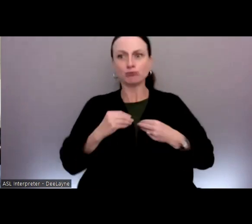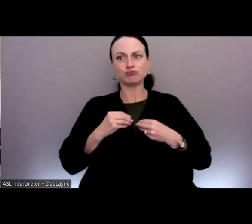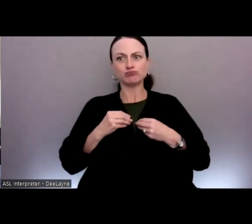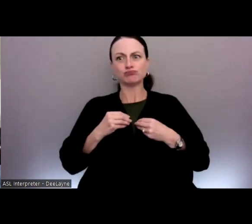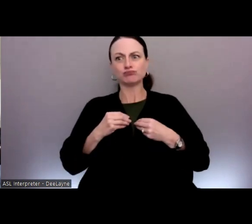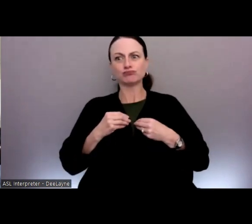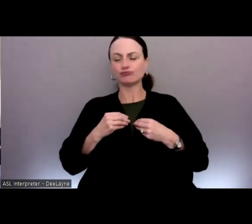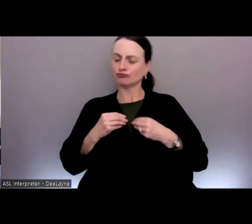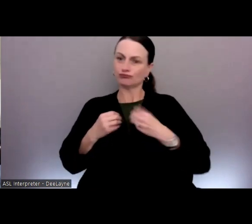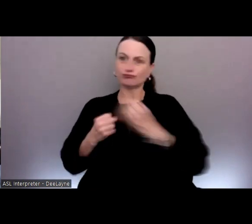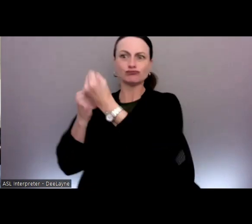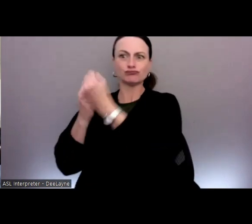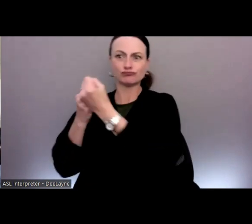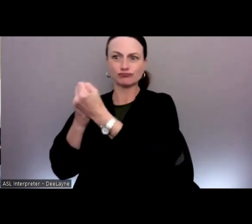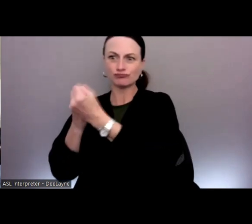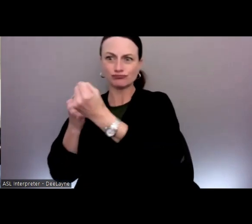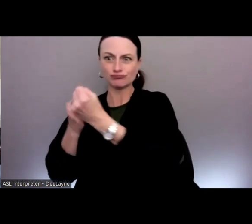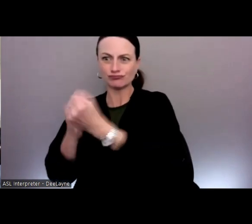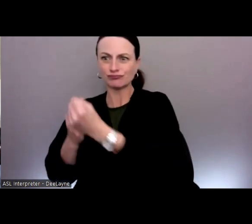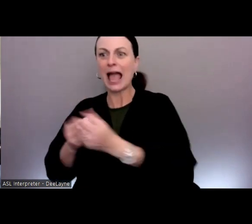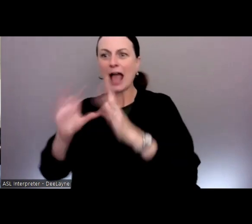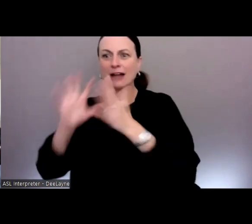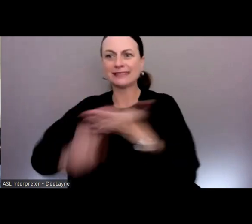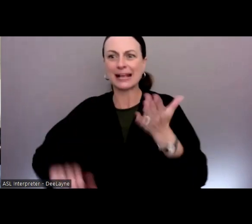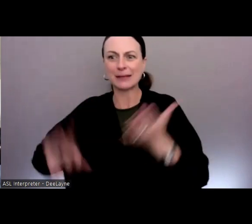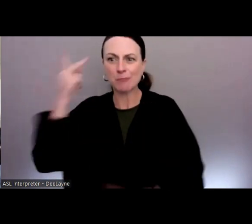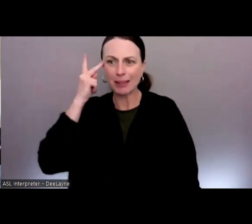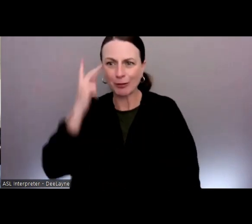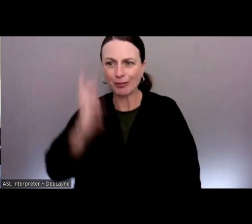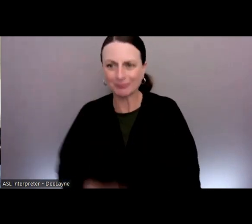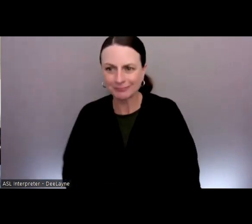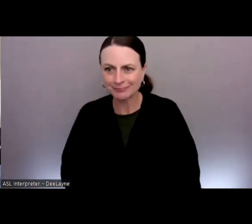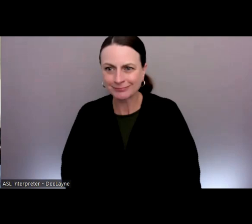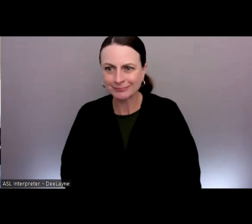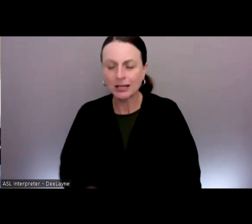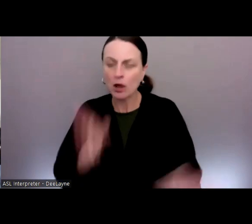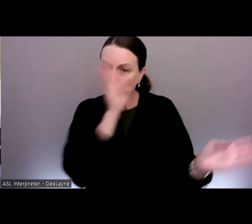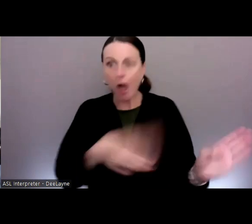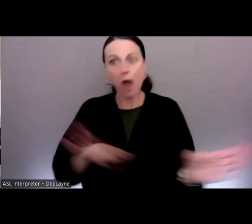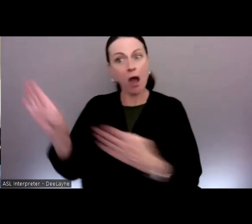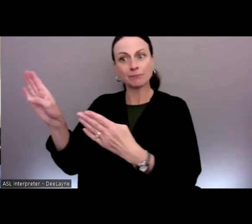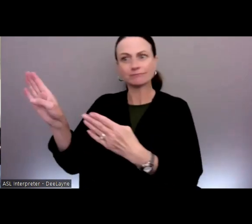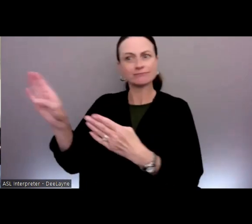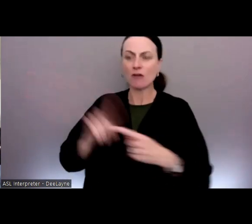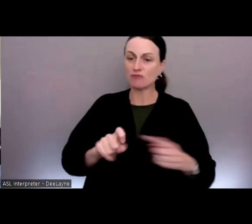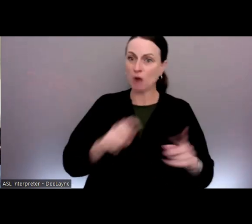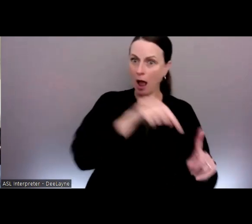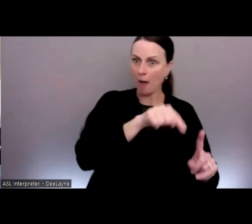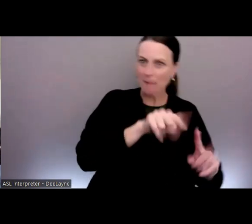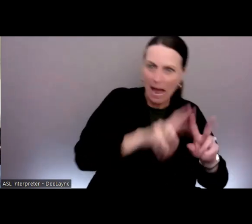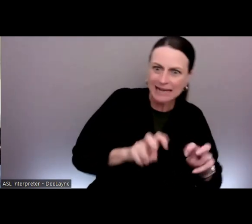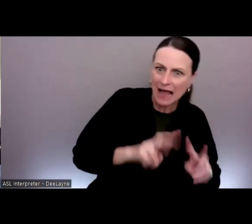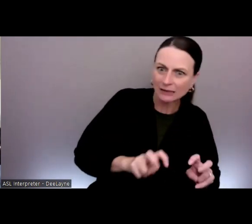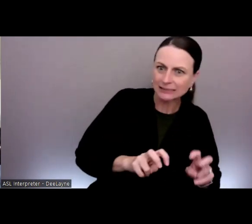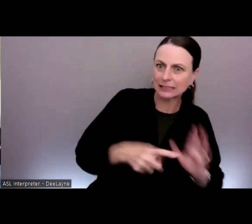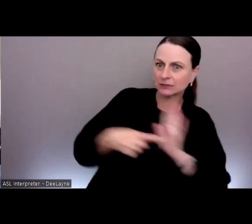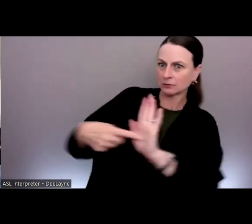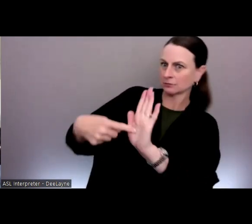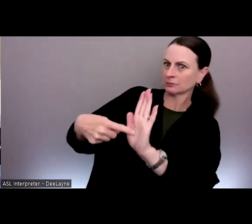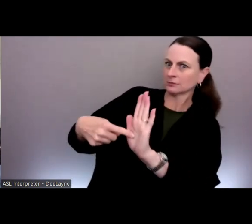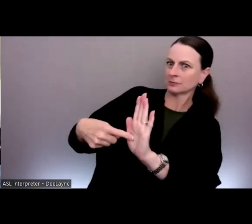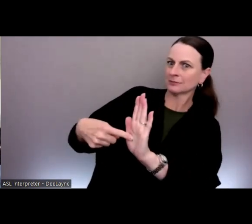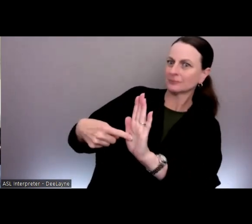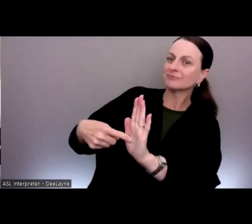these frameworks apolitical, to redirect them away from the analyses that reveal and orient